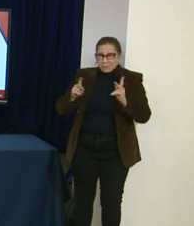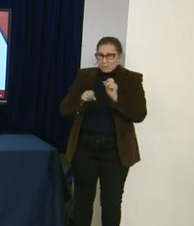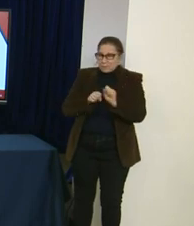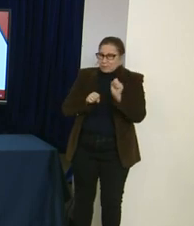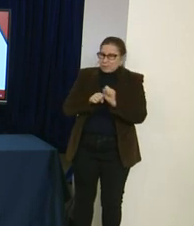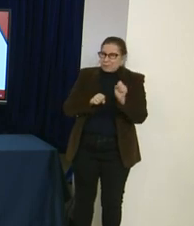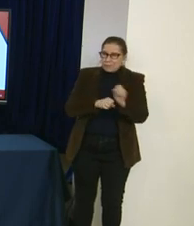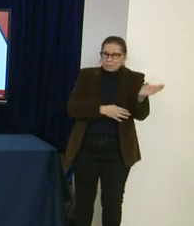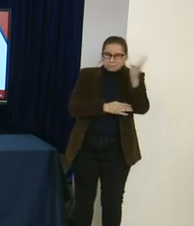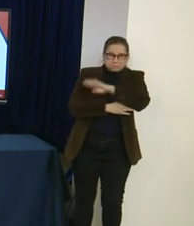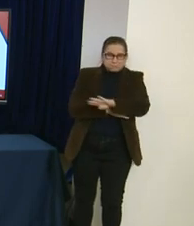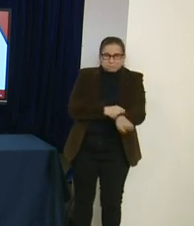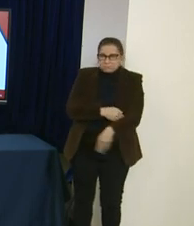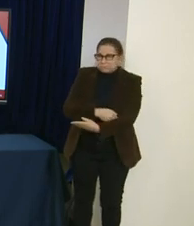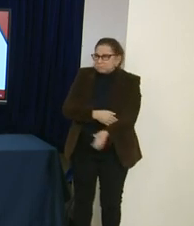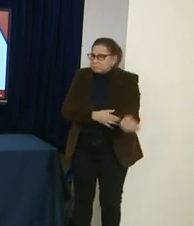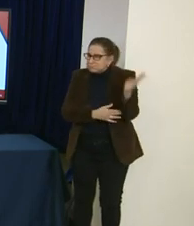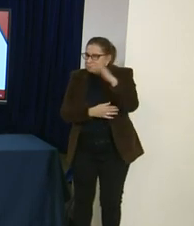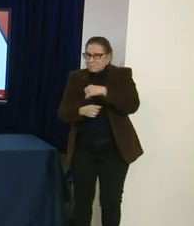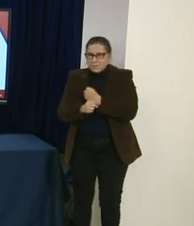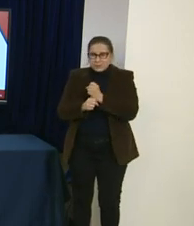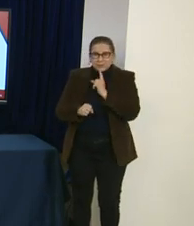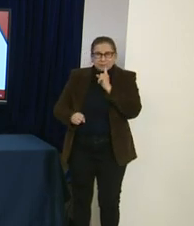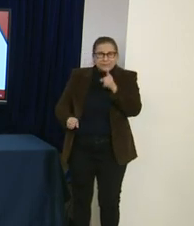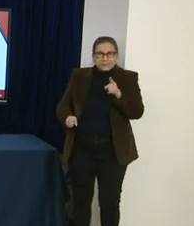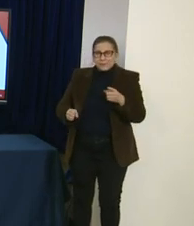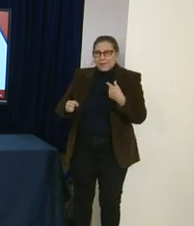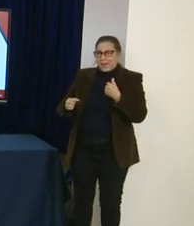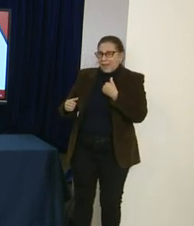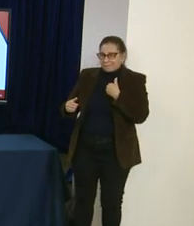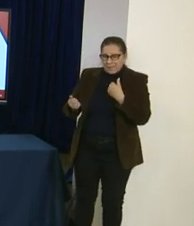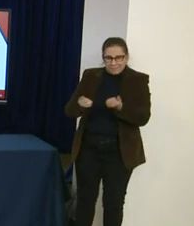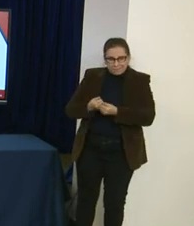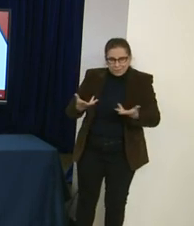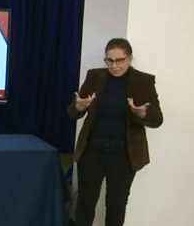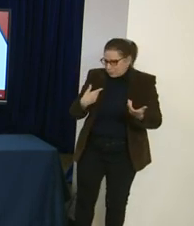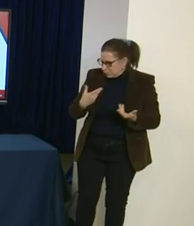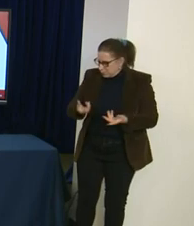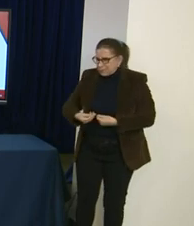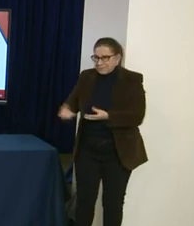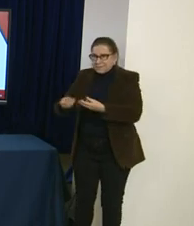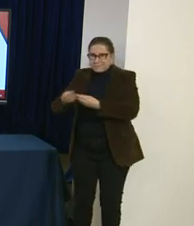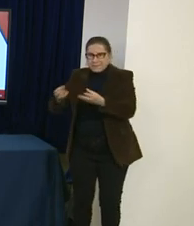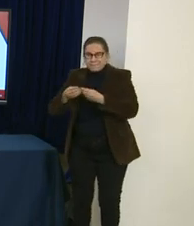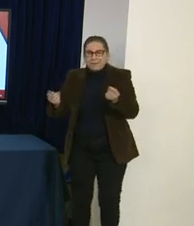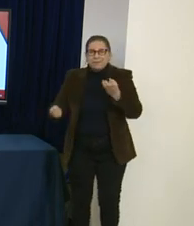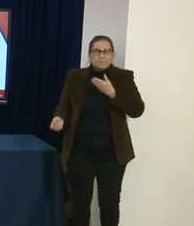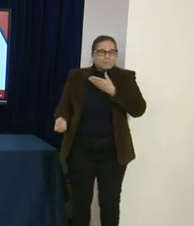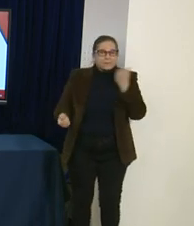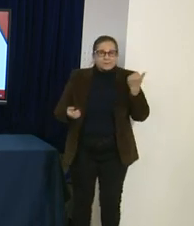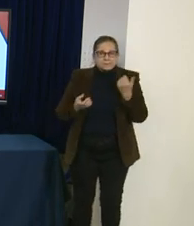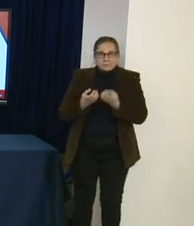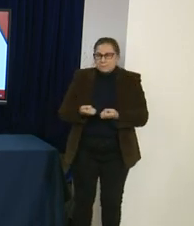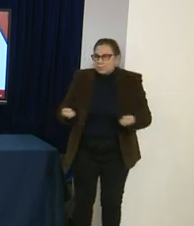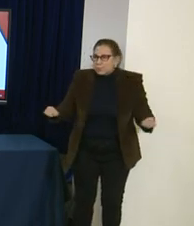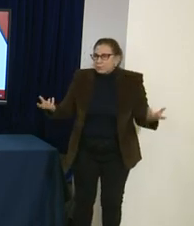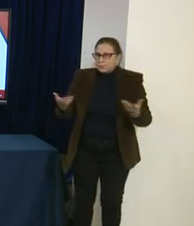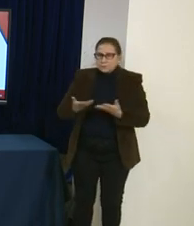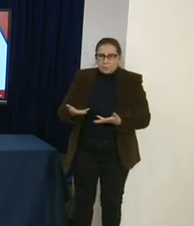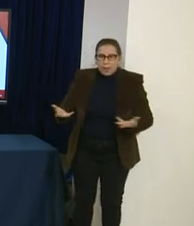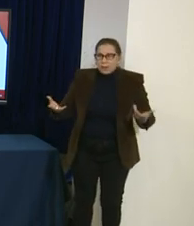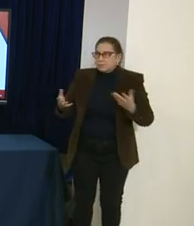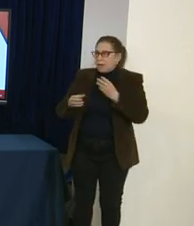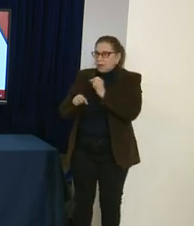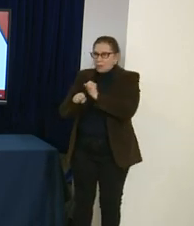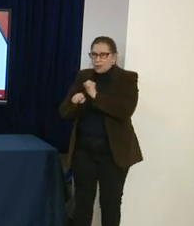sure that we are getting the best information out there, that we are coordinating our efforts, and that we are on the front lines and moving